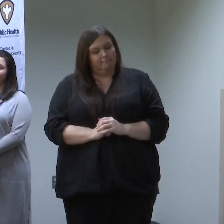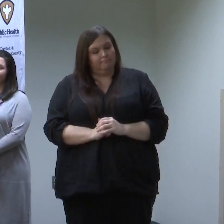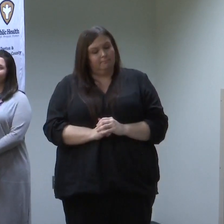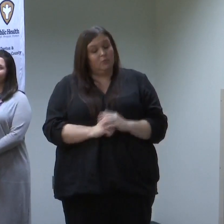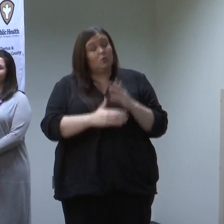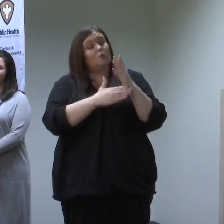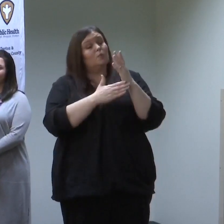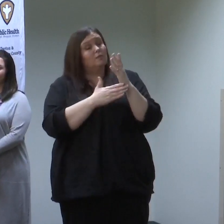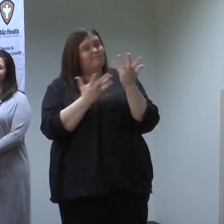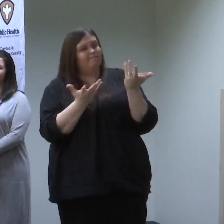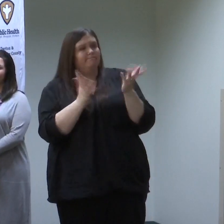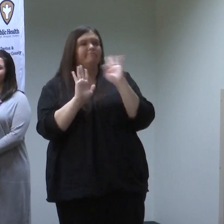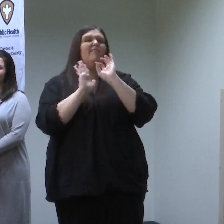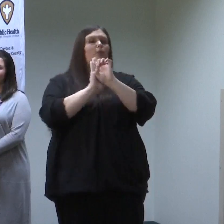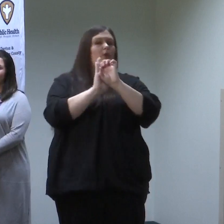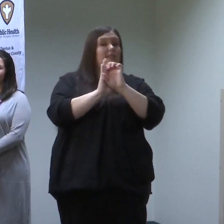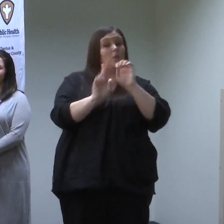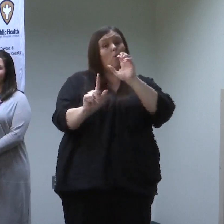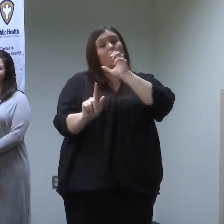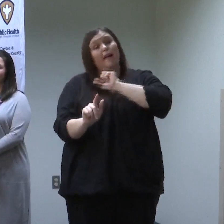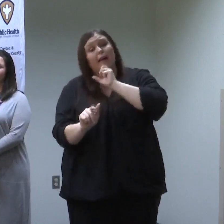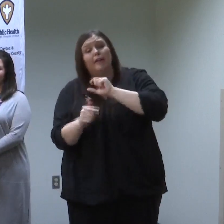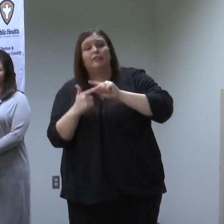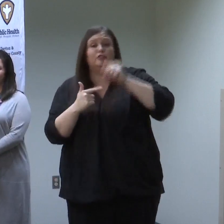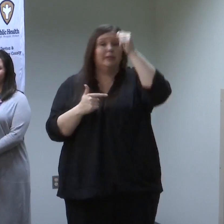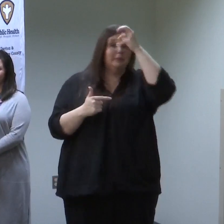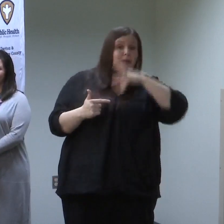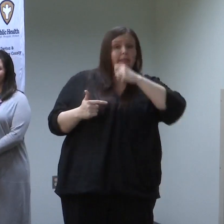for instance, you know, age, sex,